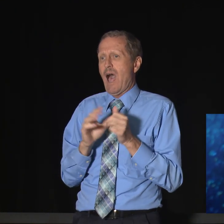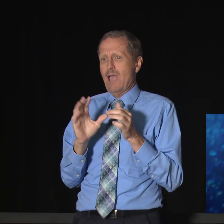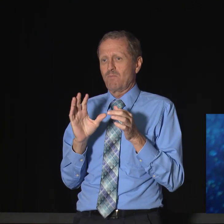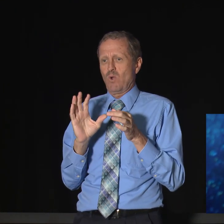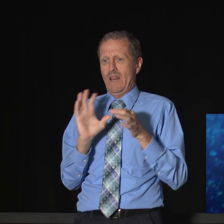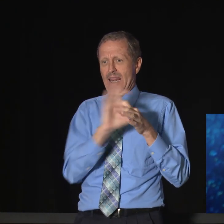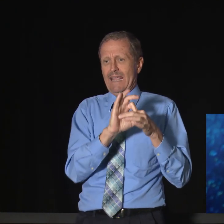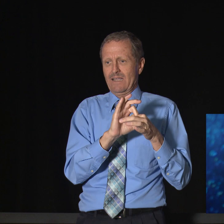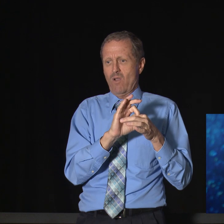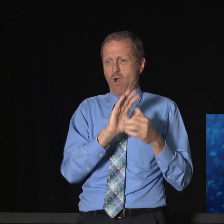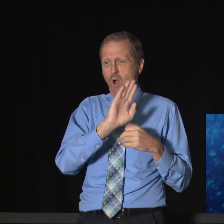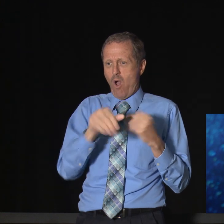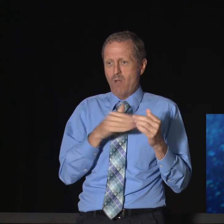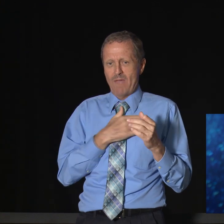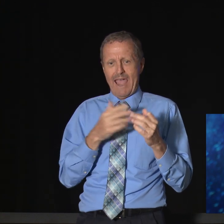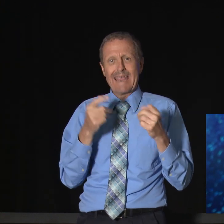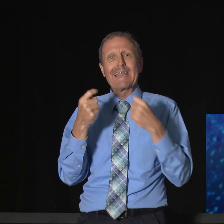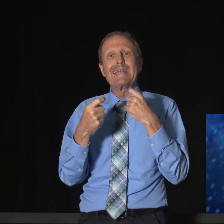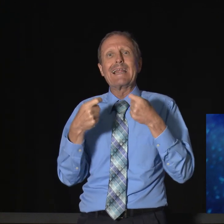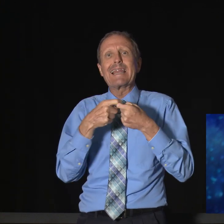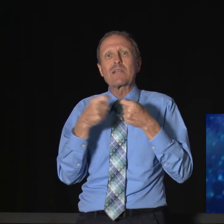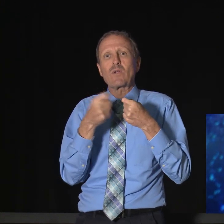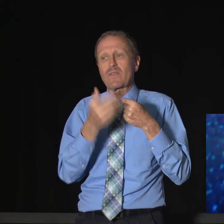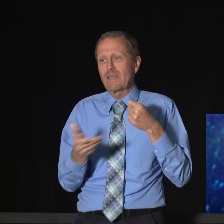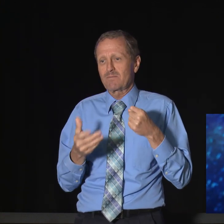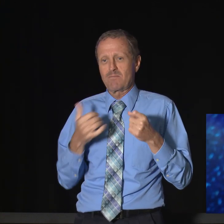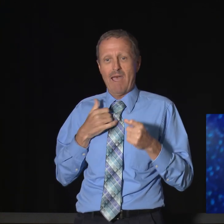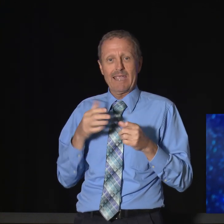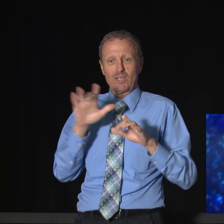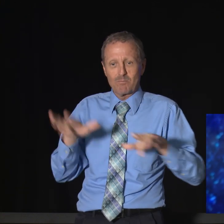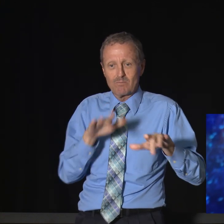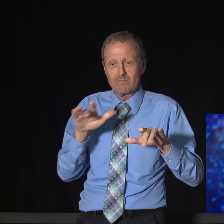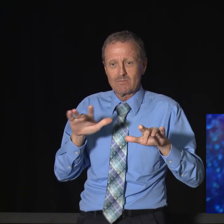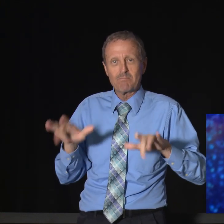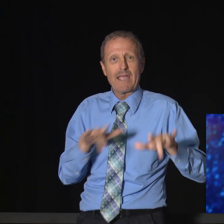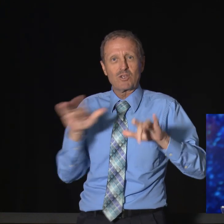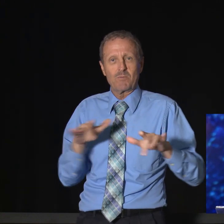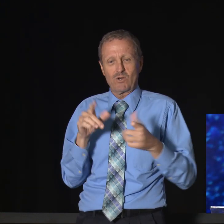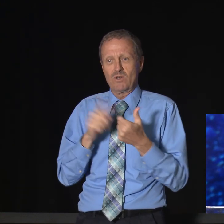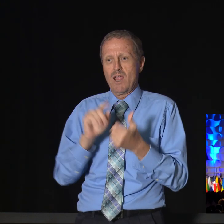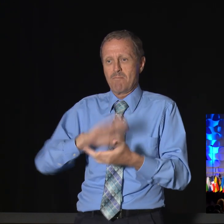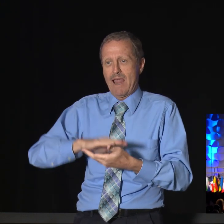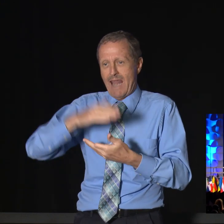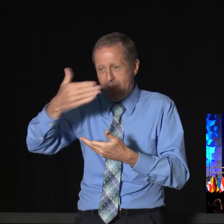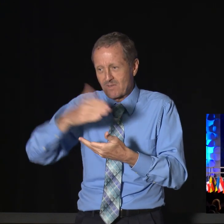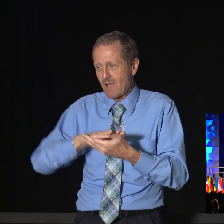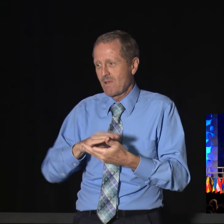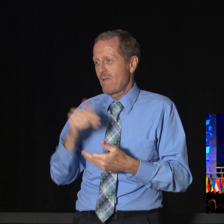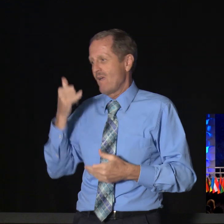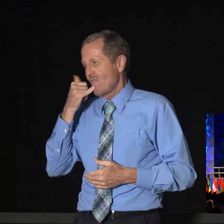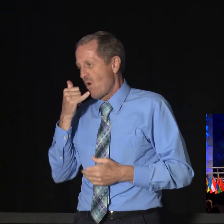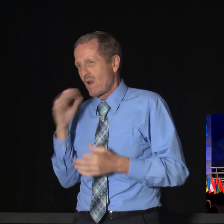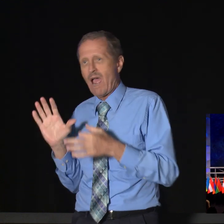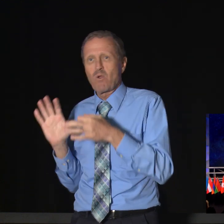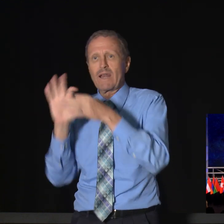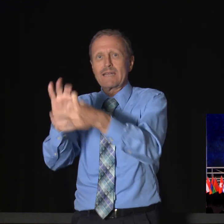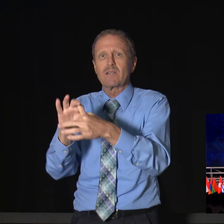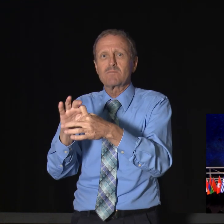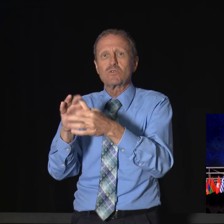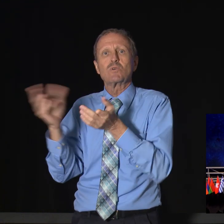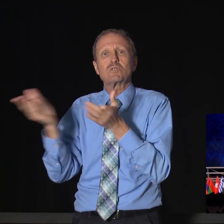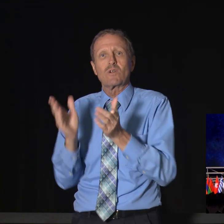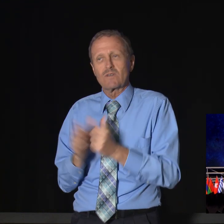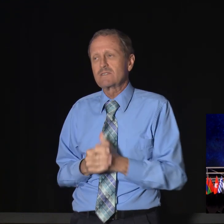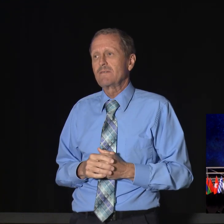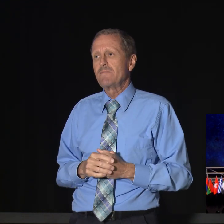of my electronic devices, my computer at home, my laptop, my phone. I'm going to link them up to a